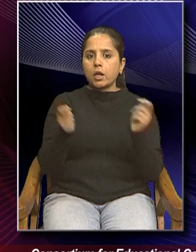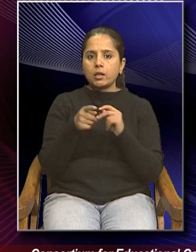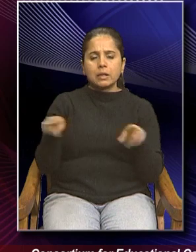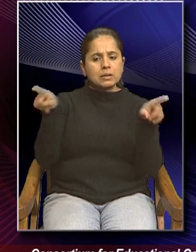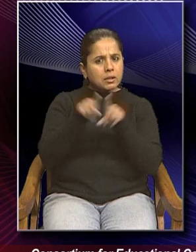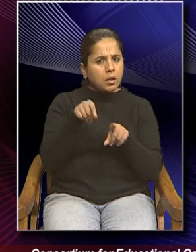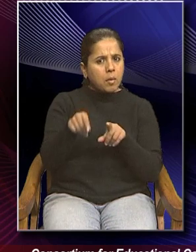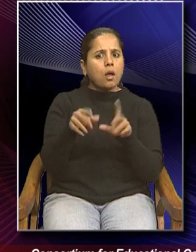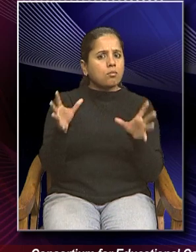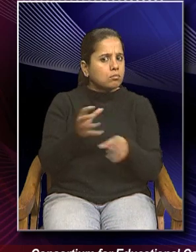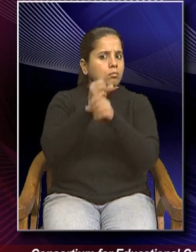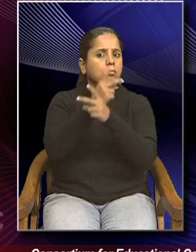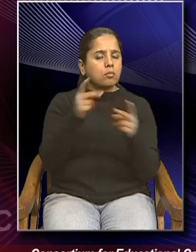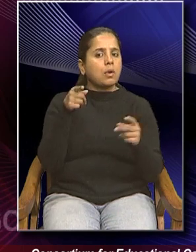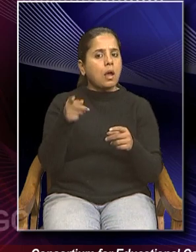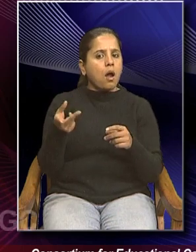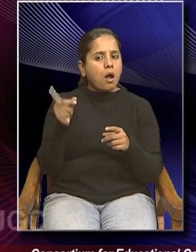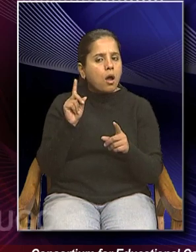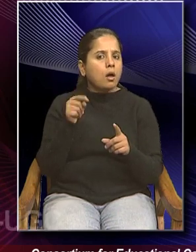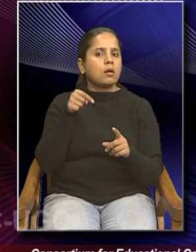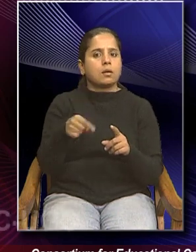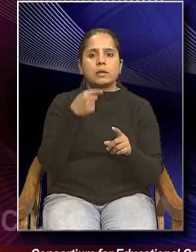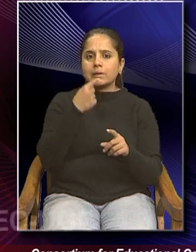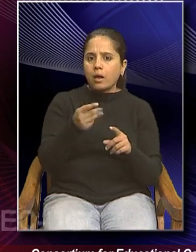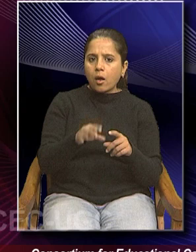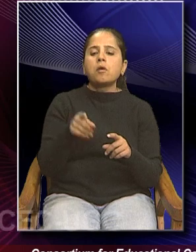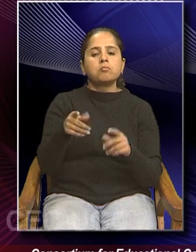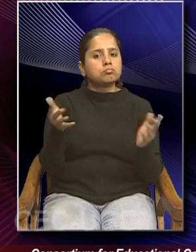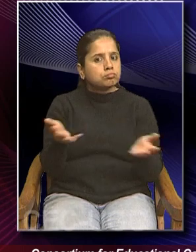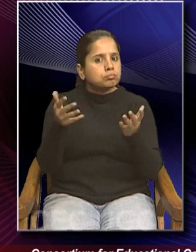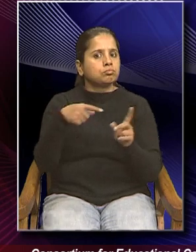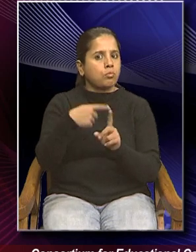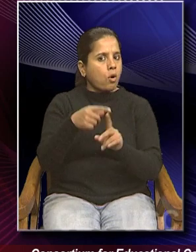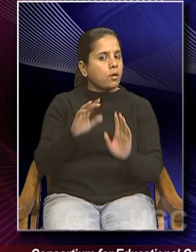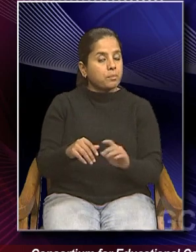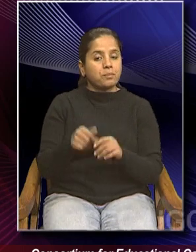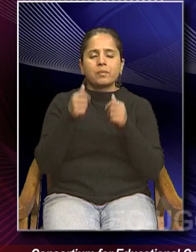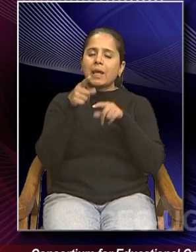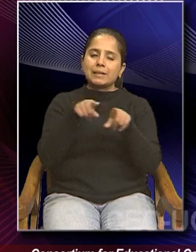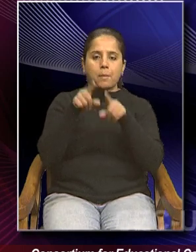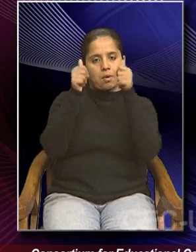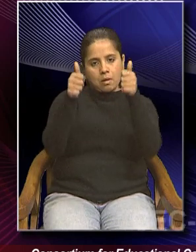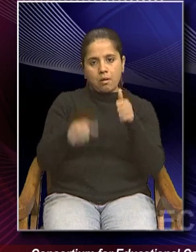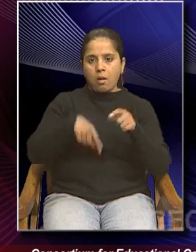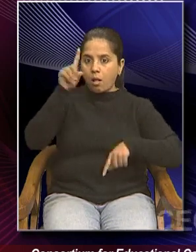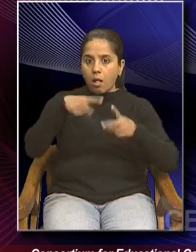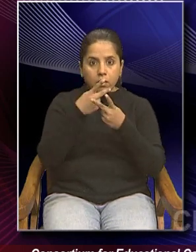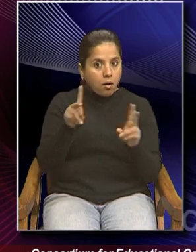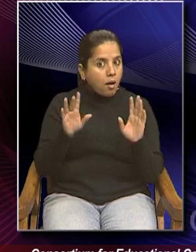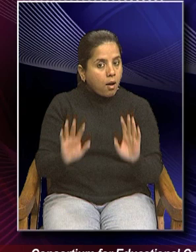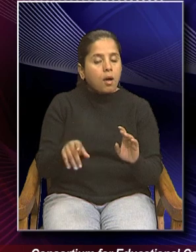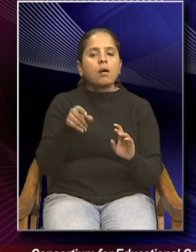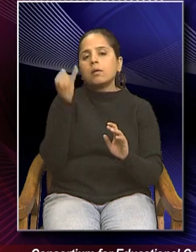general conclusion, they reinforce and enrich each other. And suppose the results diverge, then